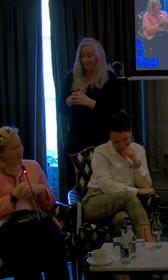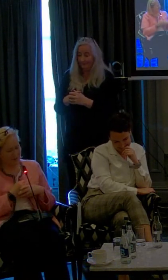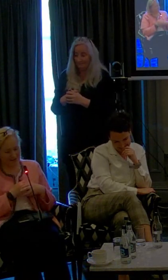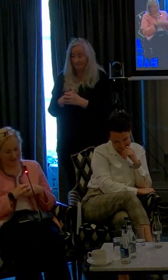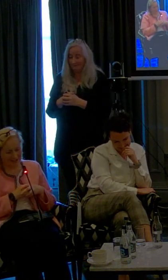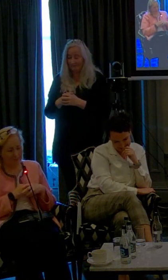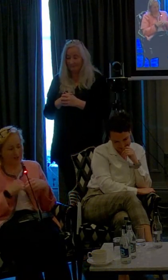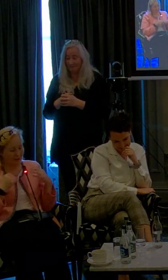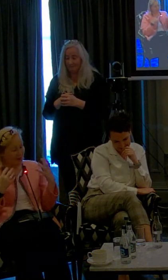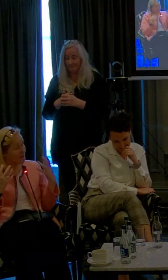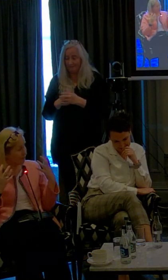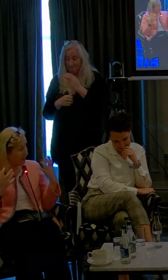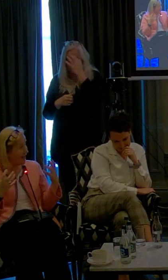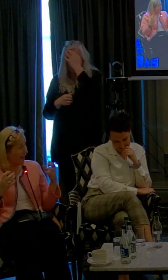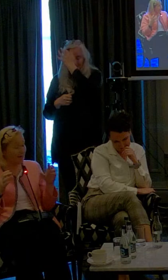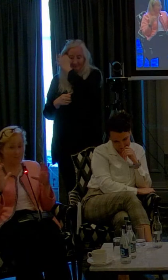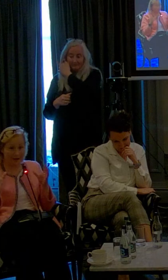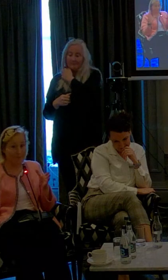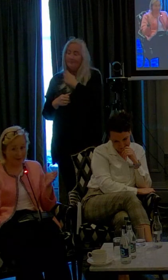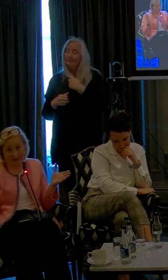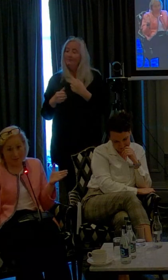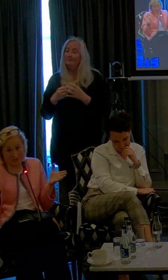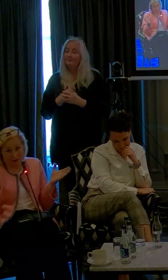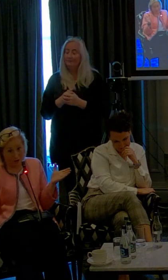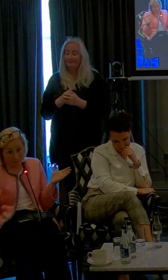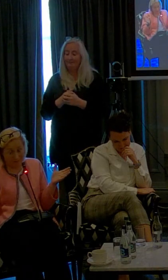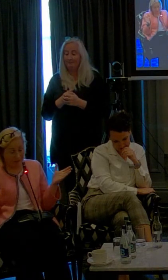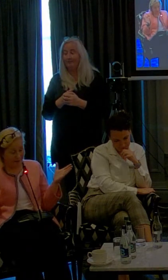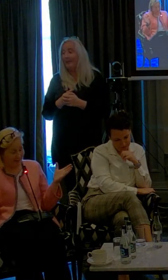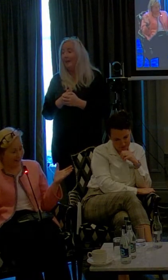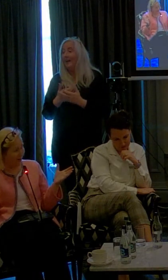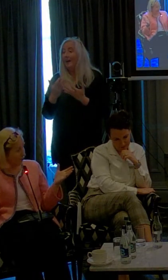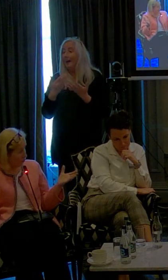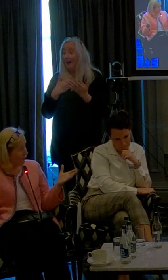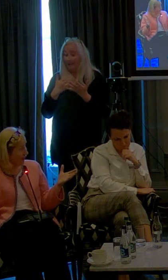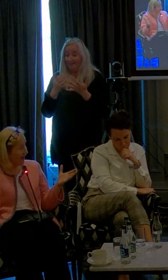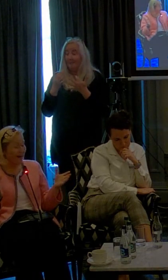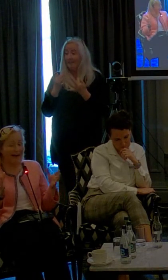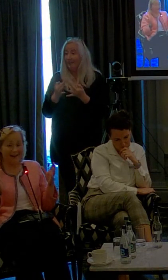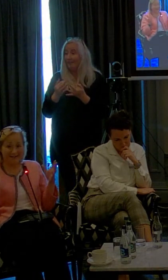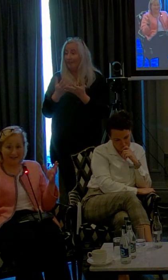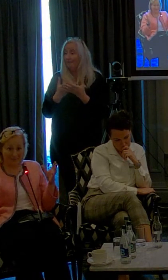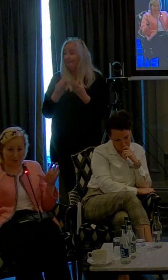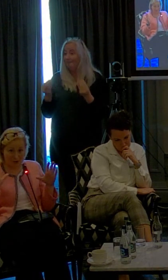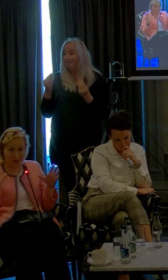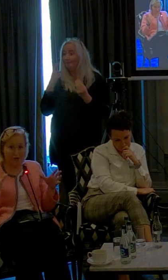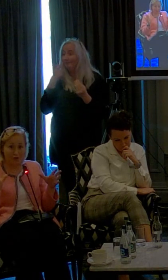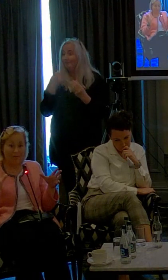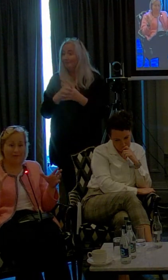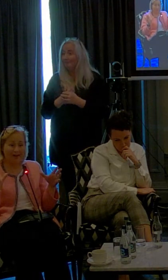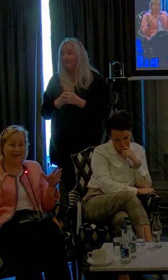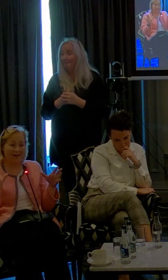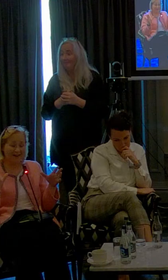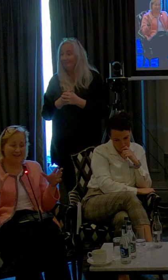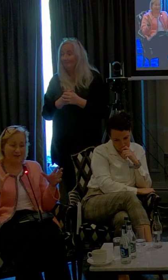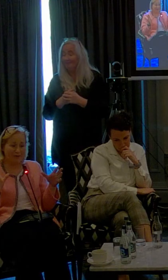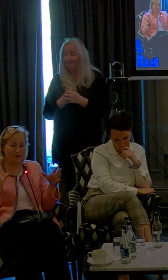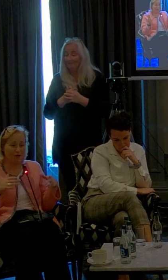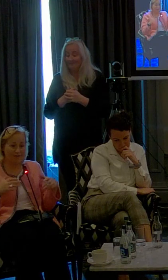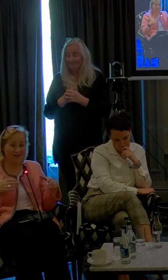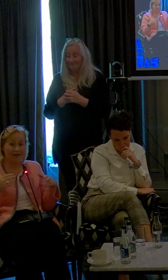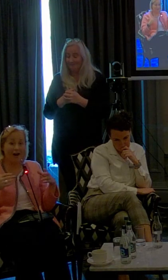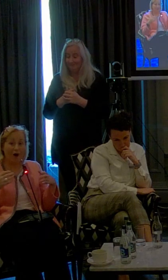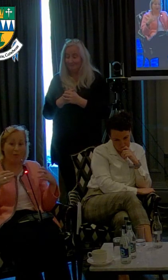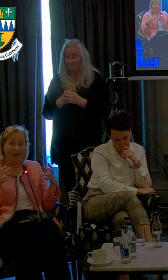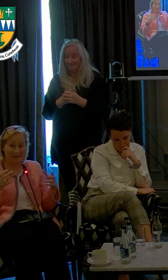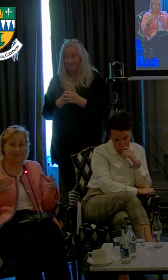to deal with maternity leave. But that it was a really, and because it was an all women grouping, and it was just so